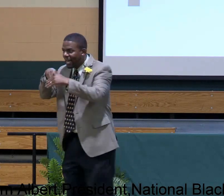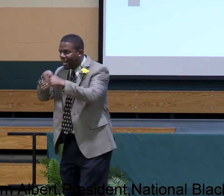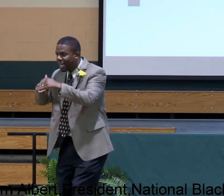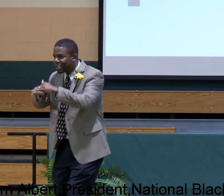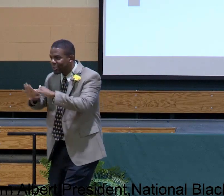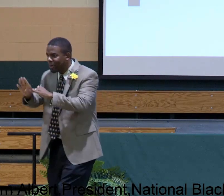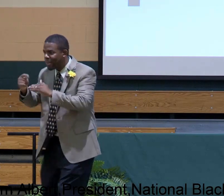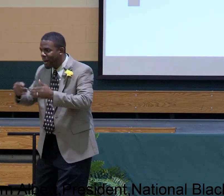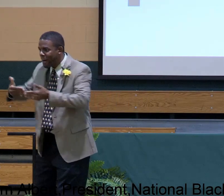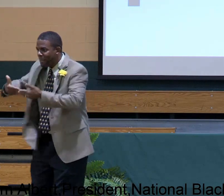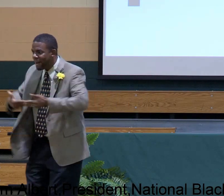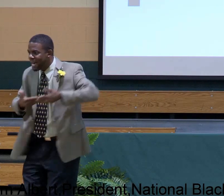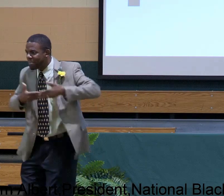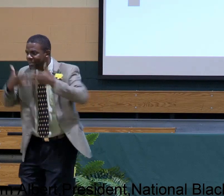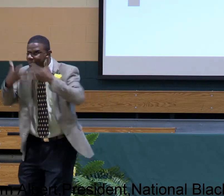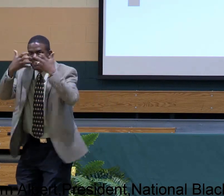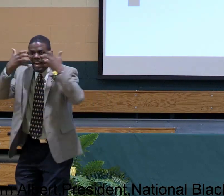enter the cub.